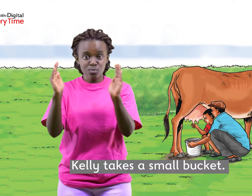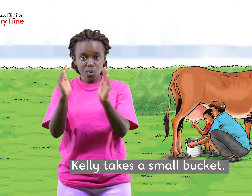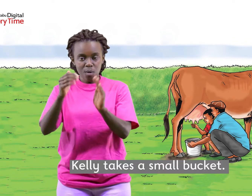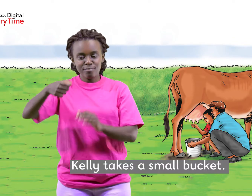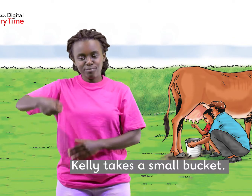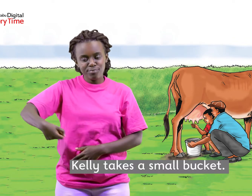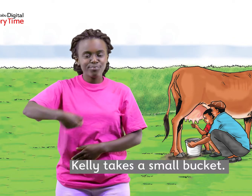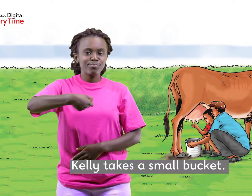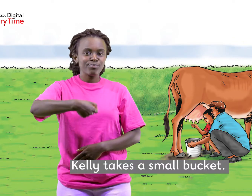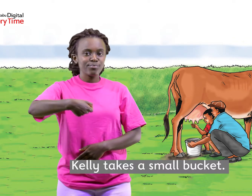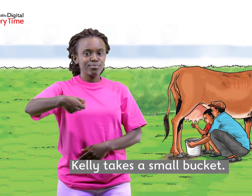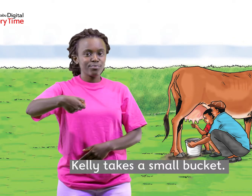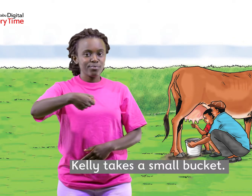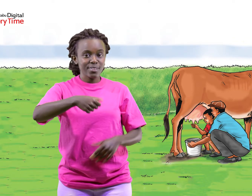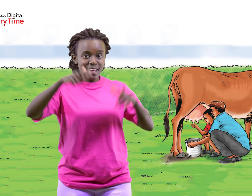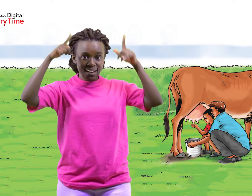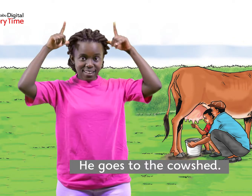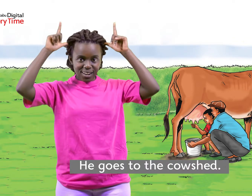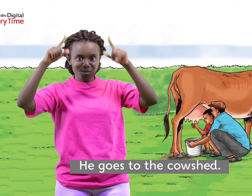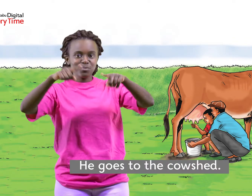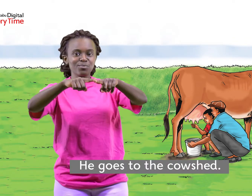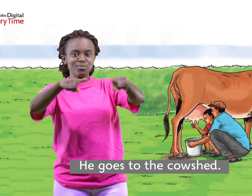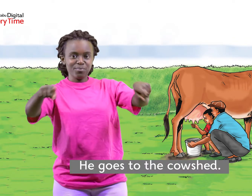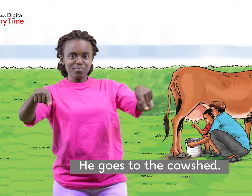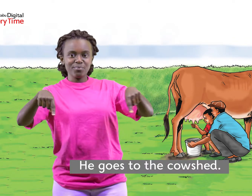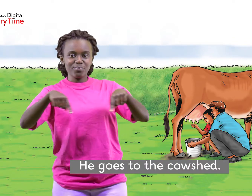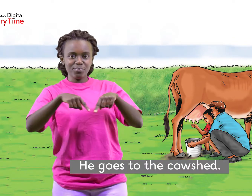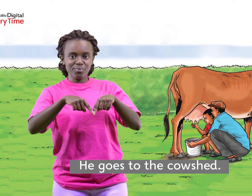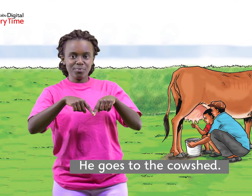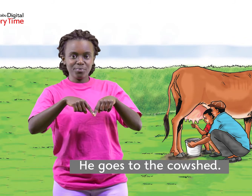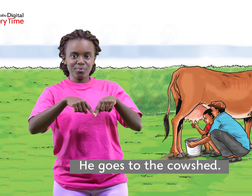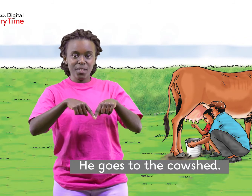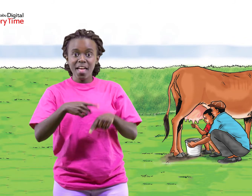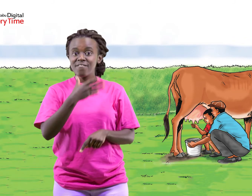Kelly takes a small bucket. He goes to the cow shed.